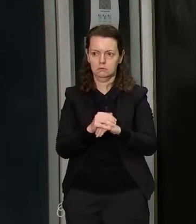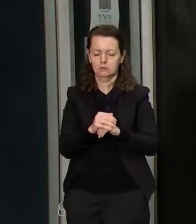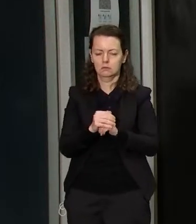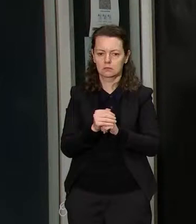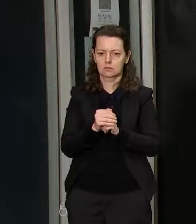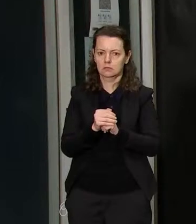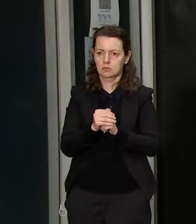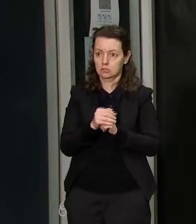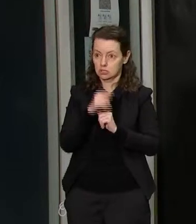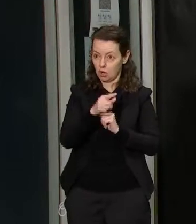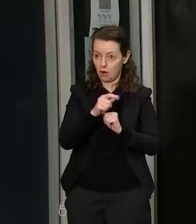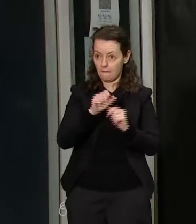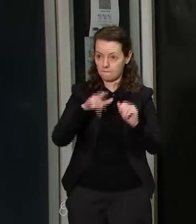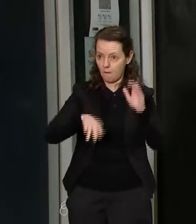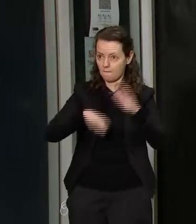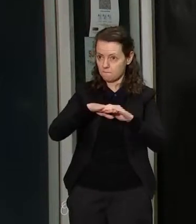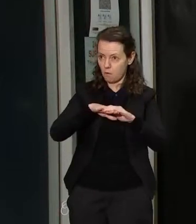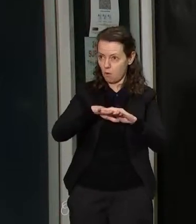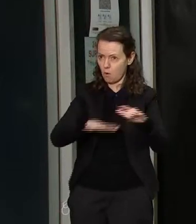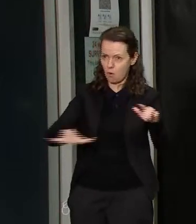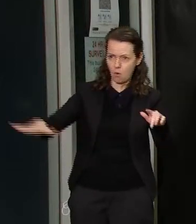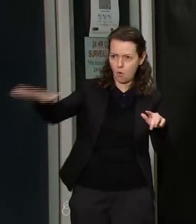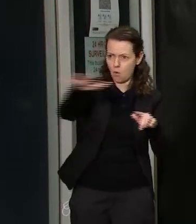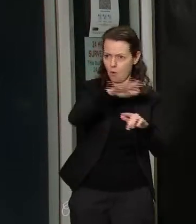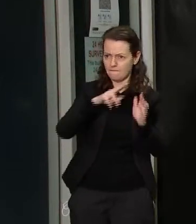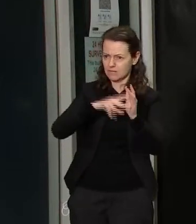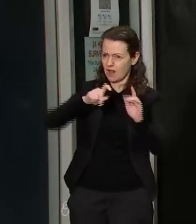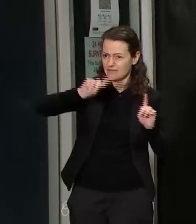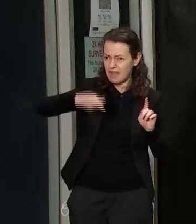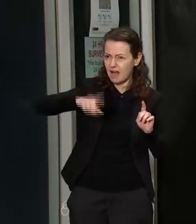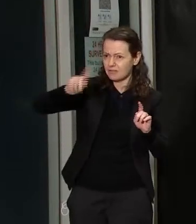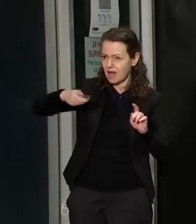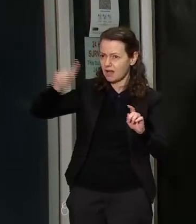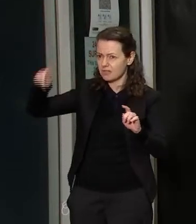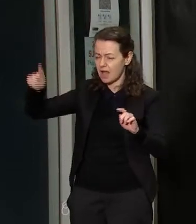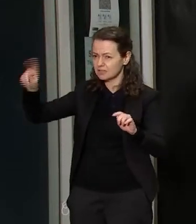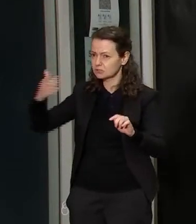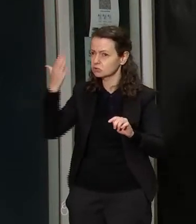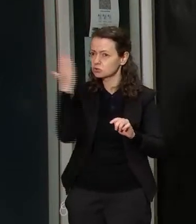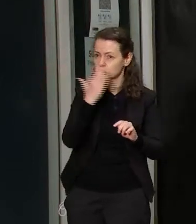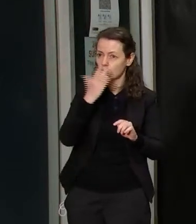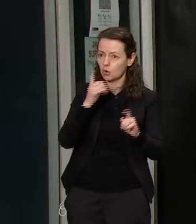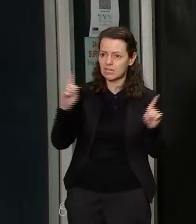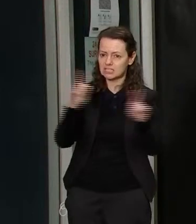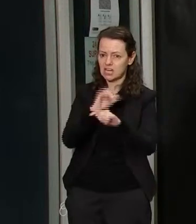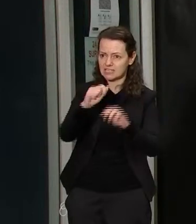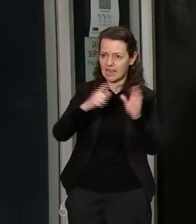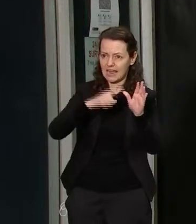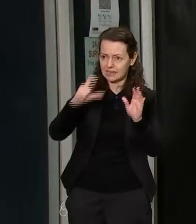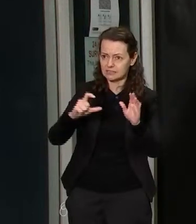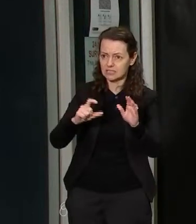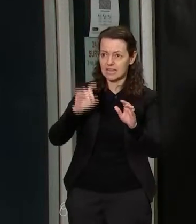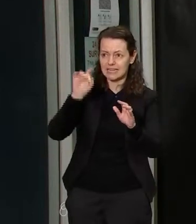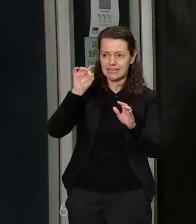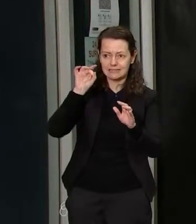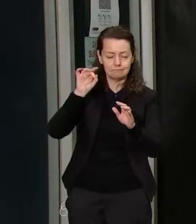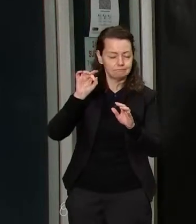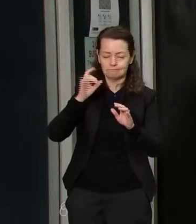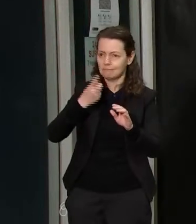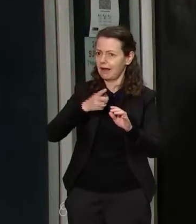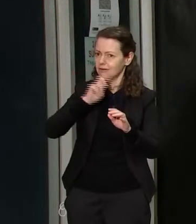Doing that statewide, thousands and thousands of school buildings, tens of thousands of